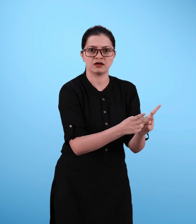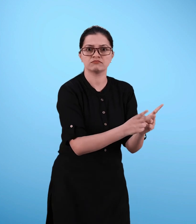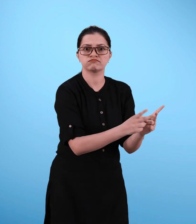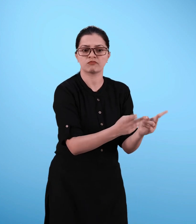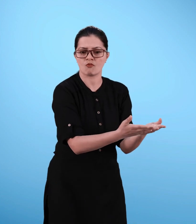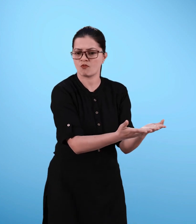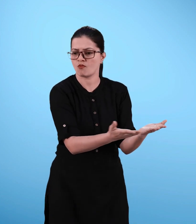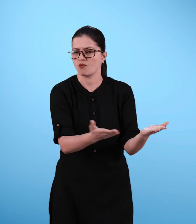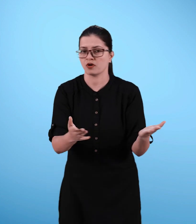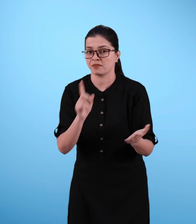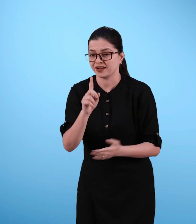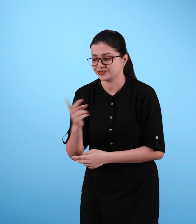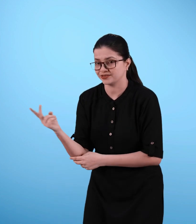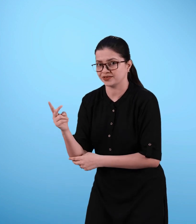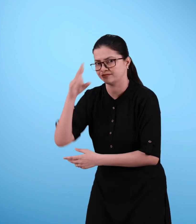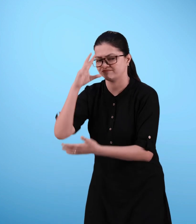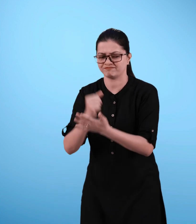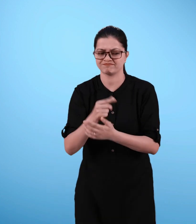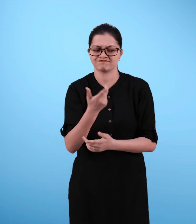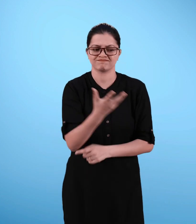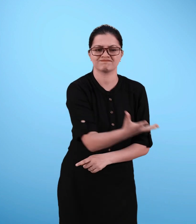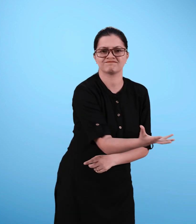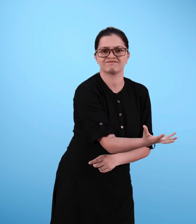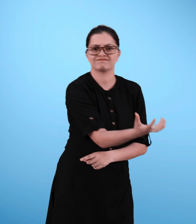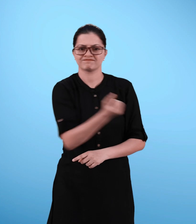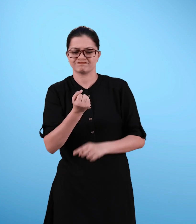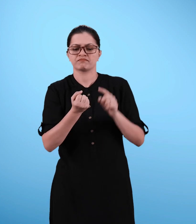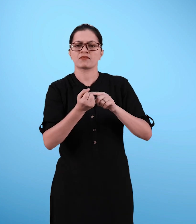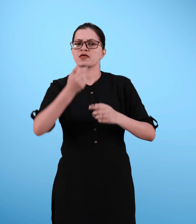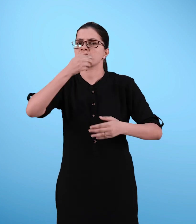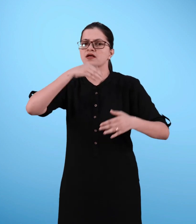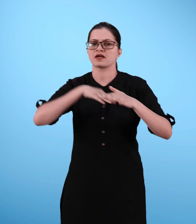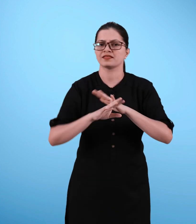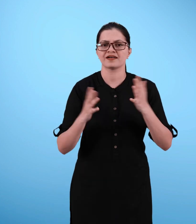Finally, they Finally, bought a woolen they bought muffler a and woolen a muffler cotton and sari. a cotton sari.